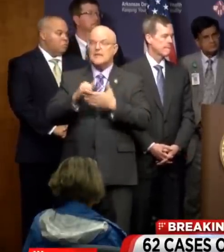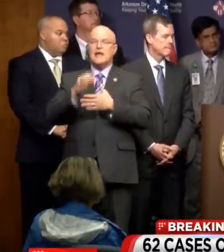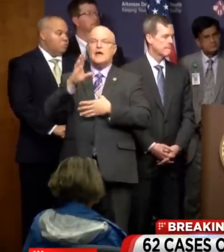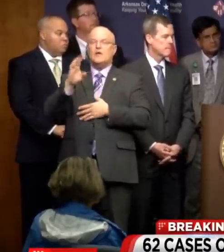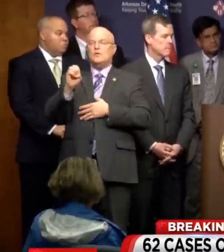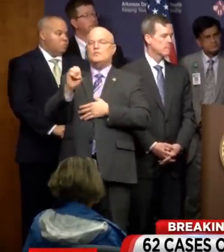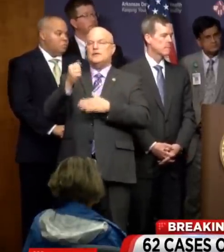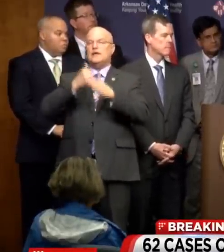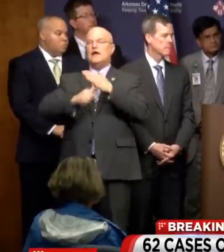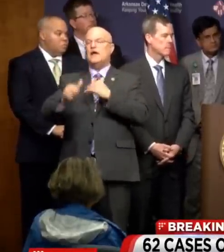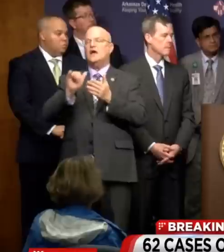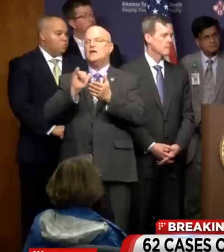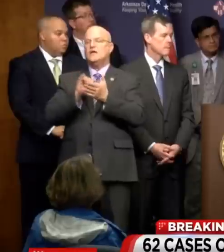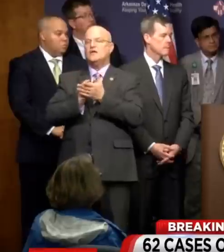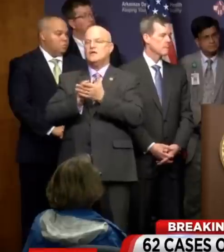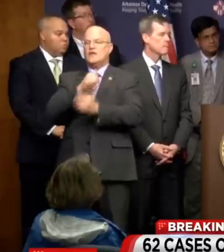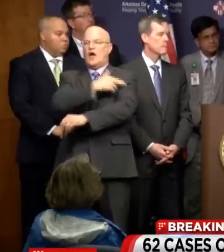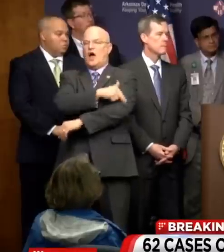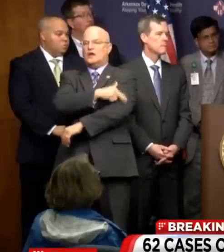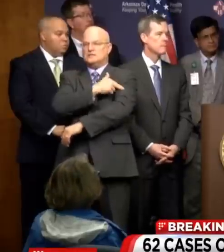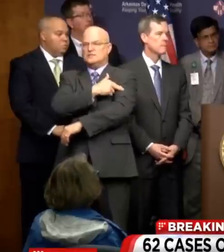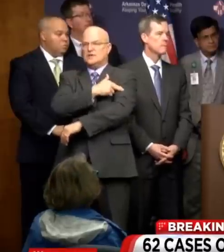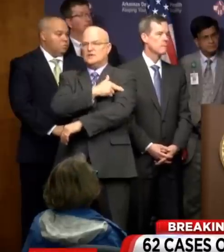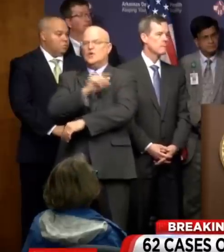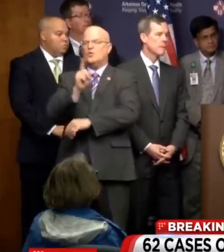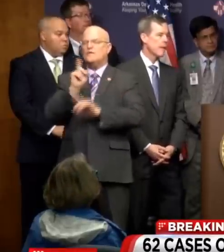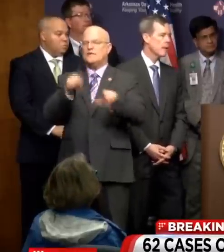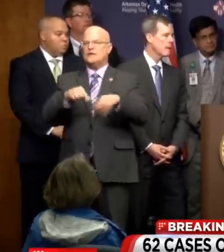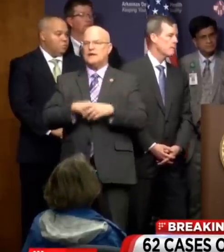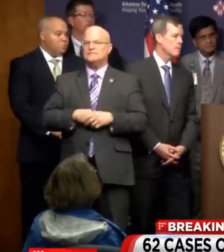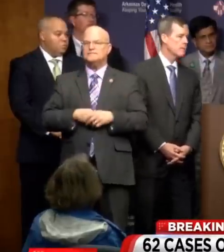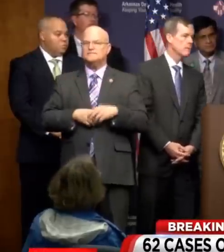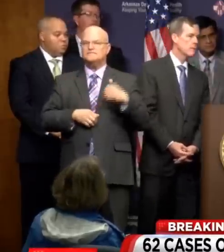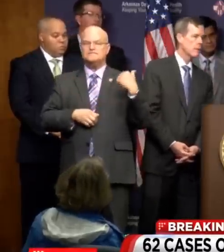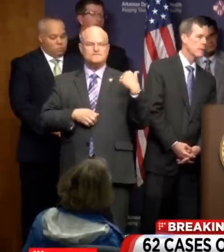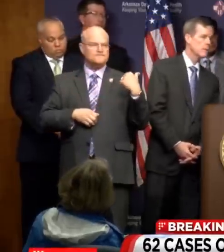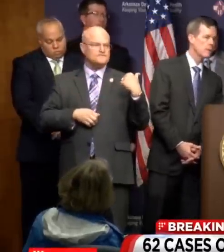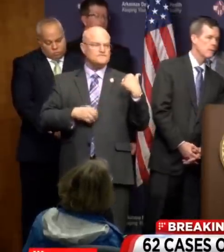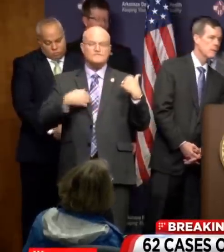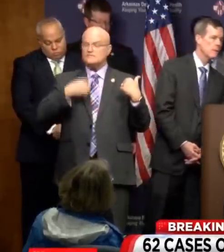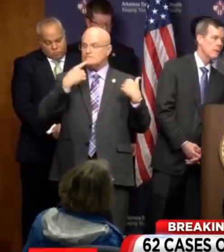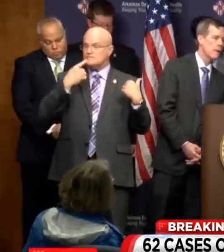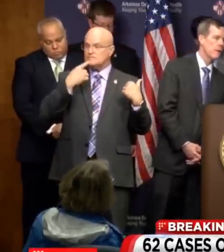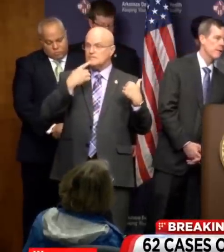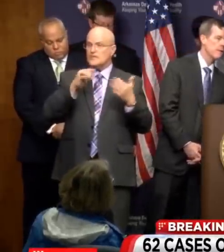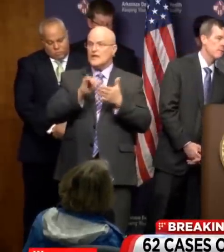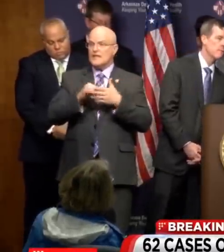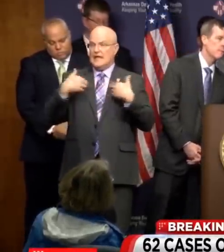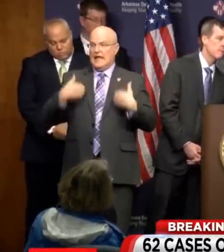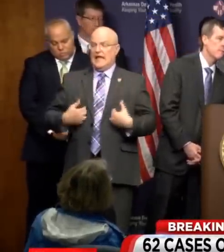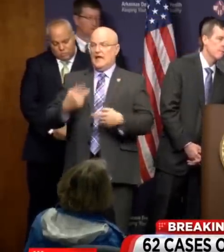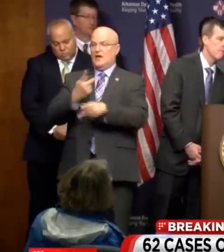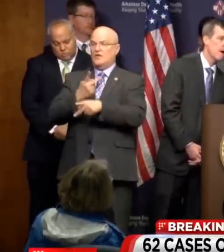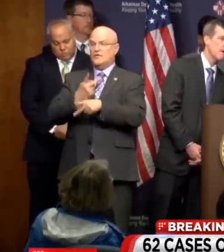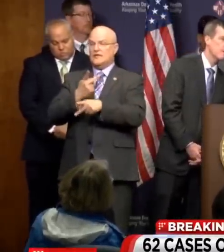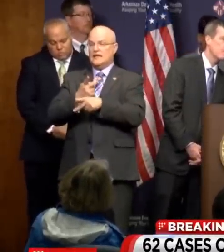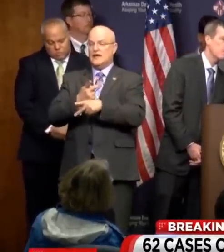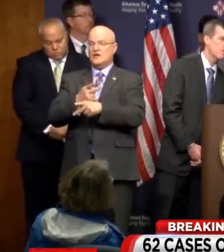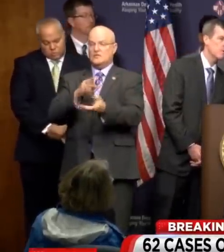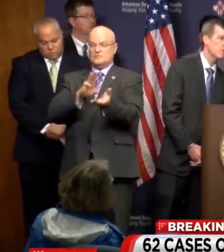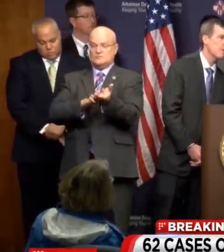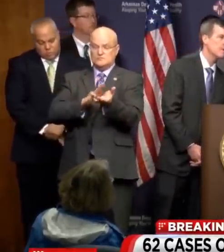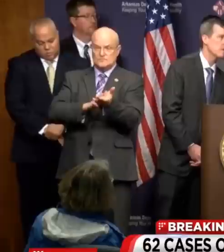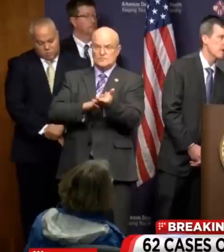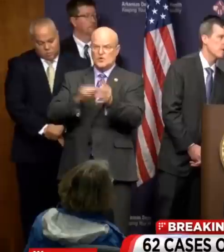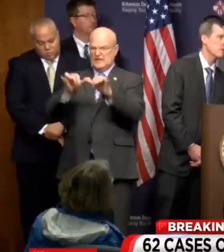be under the hospital or wherever they're gone. Yeah, I would just say, you know, the healthcare provider